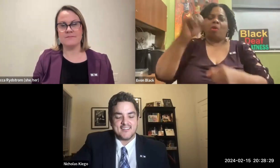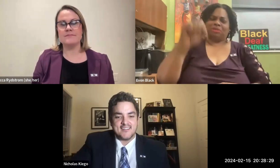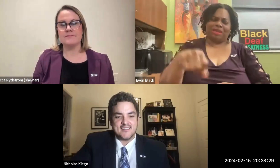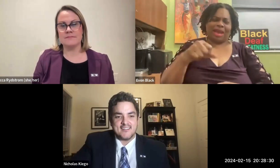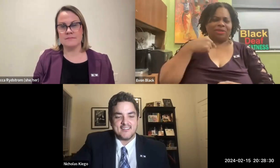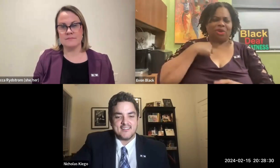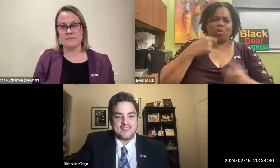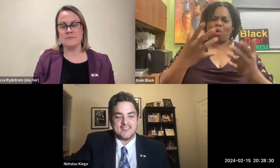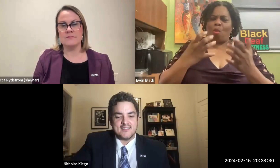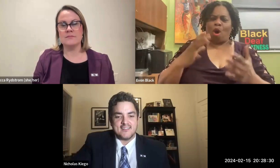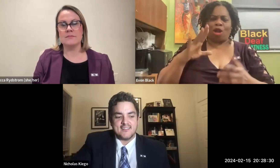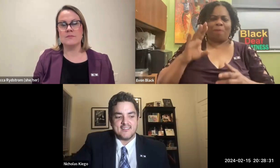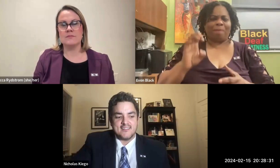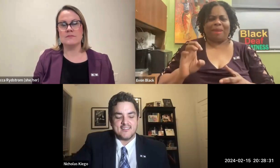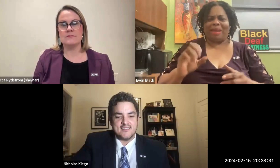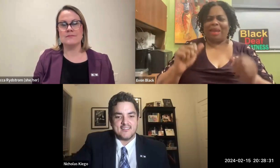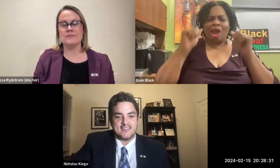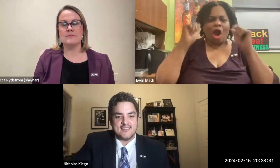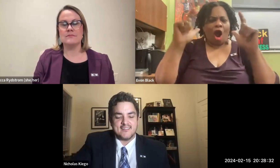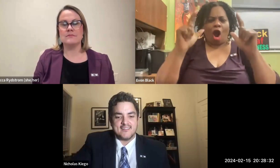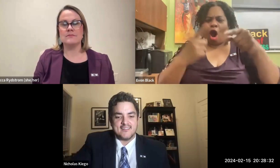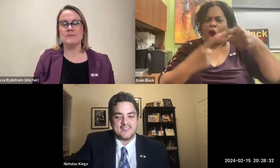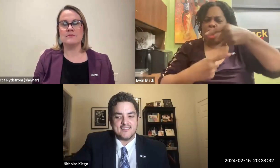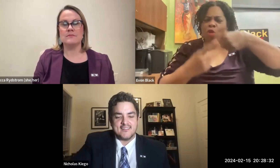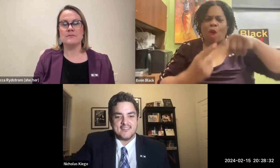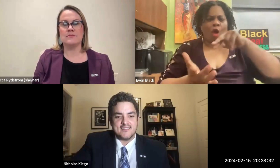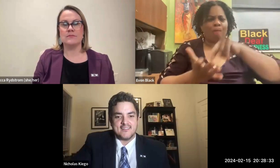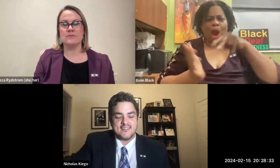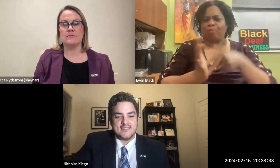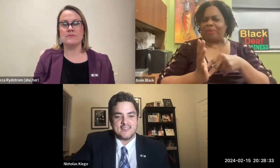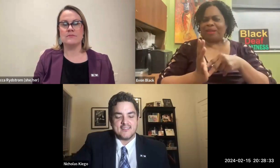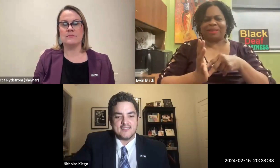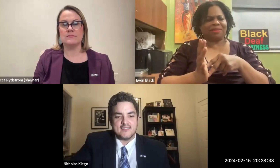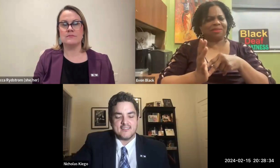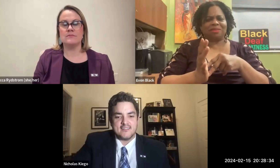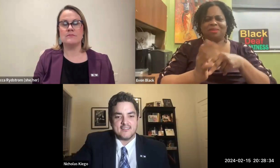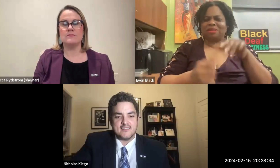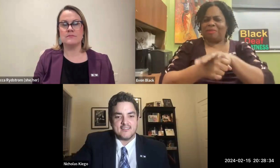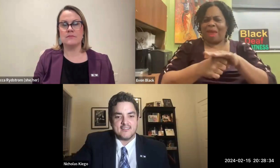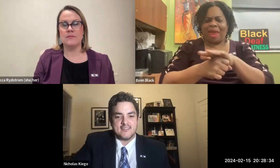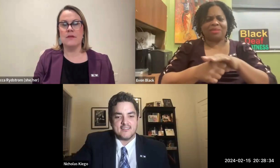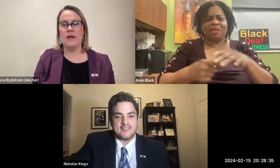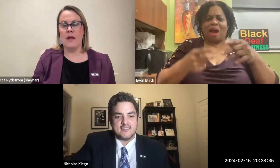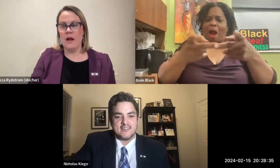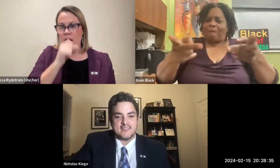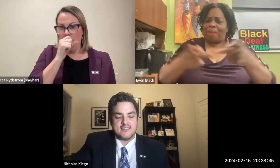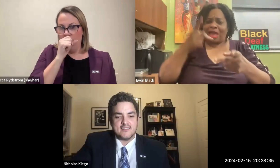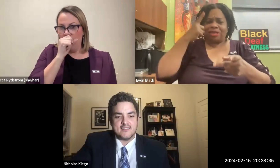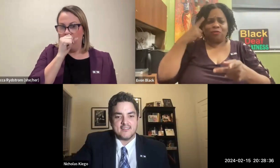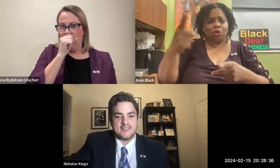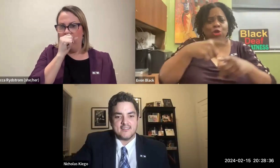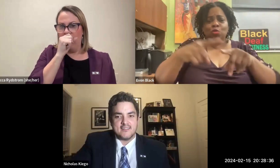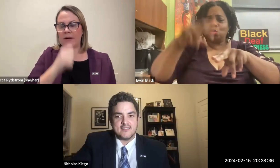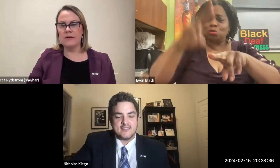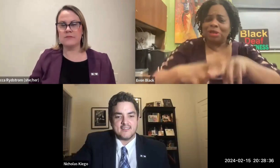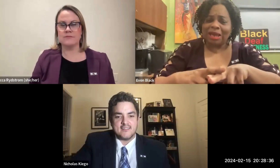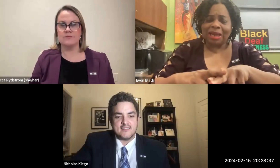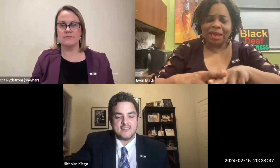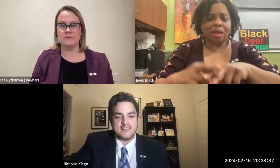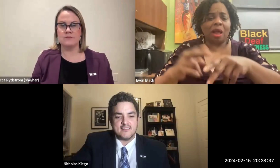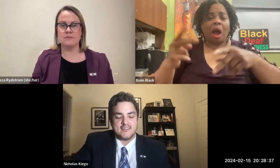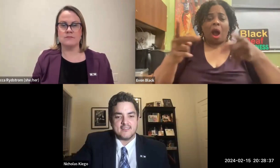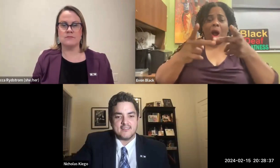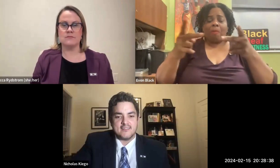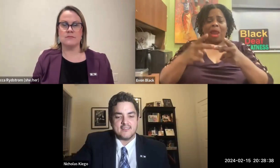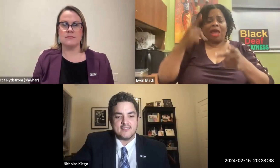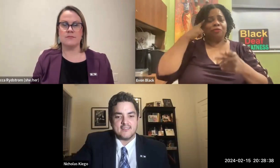but I can say that the memorial will be a space where all are welcome. It is a multi-purpose